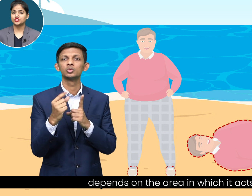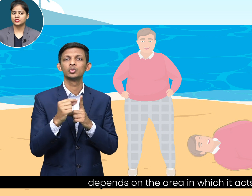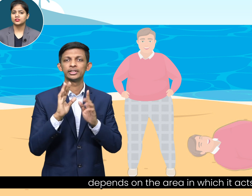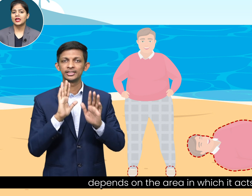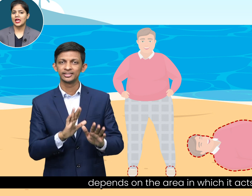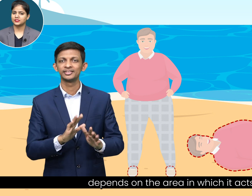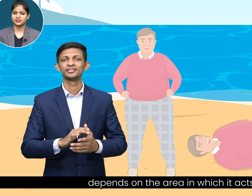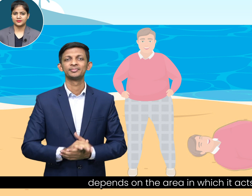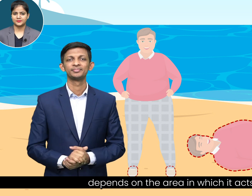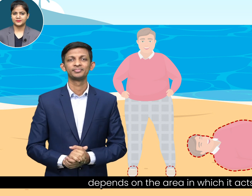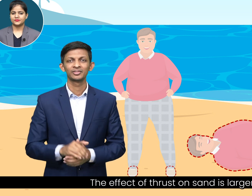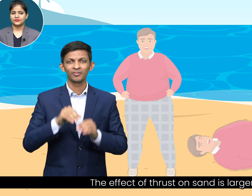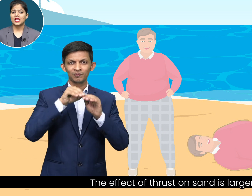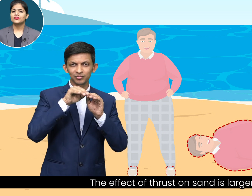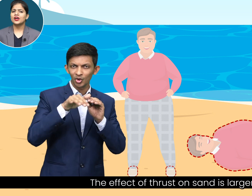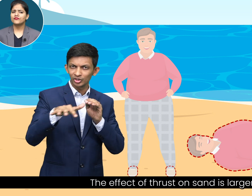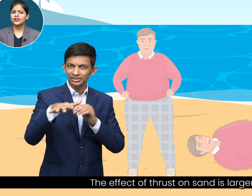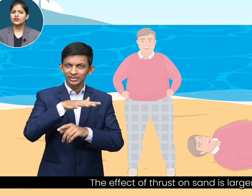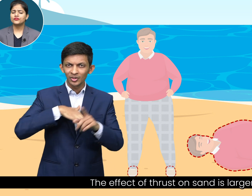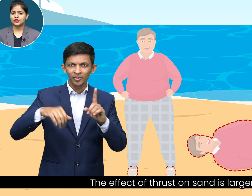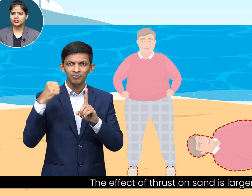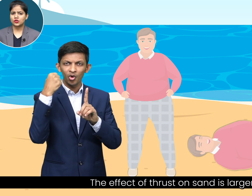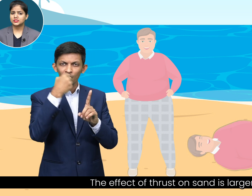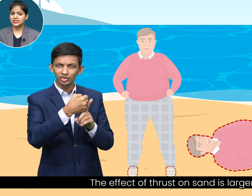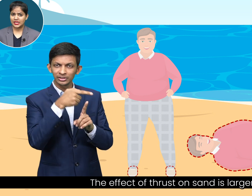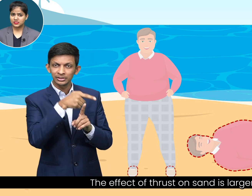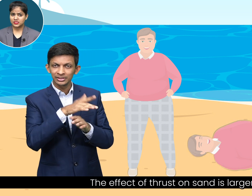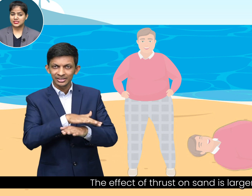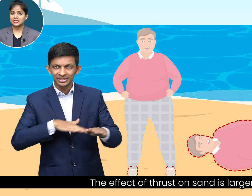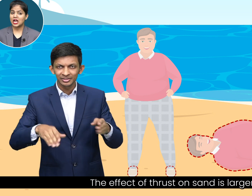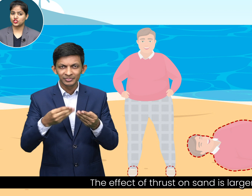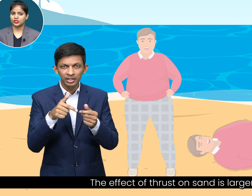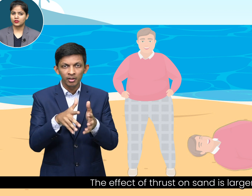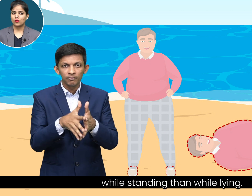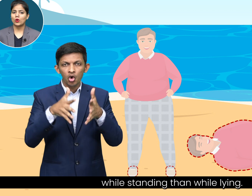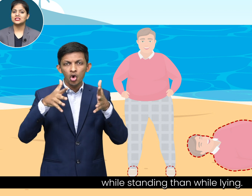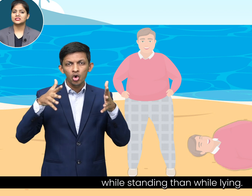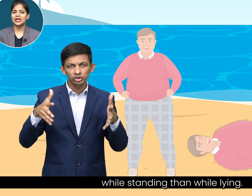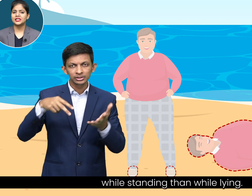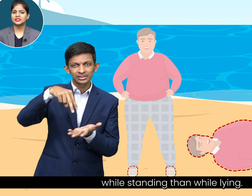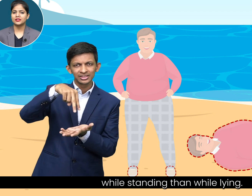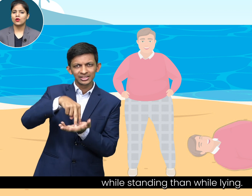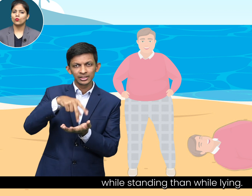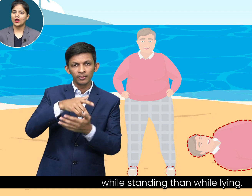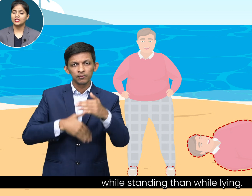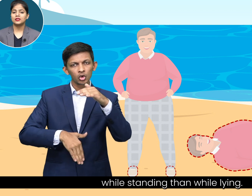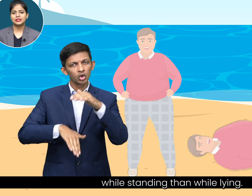it acts. The effect of thrust on sand is larger while standing than while